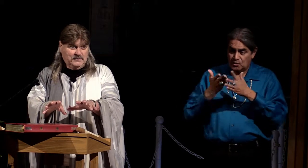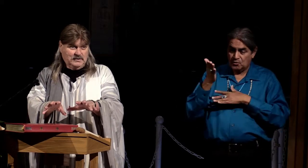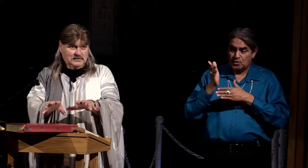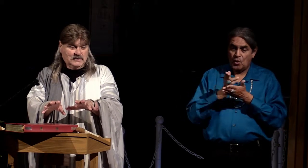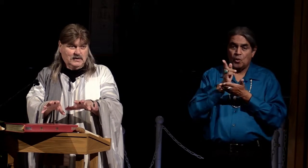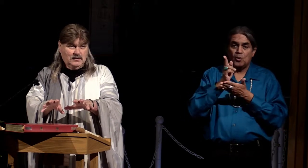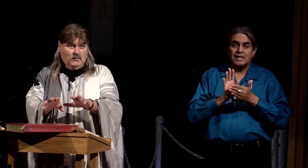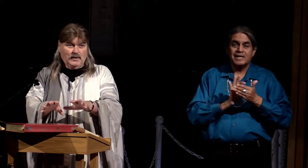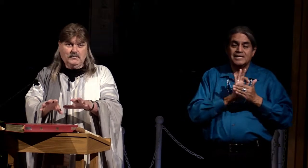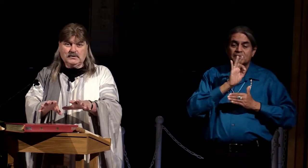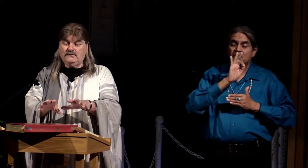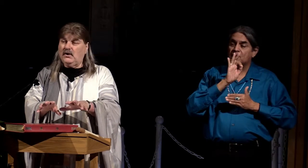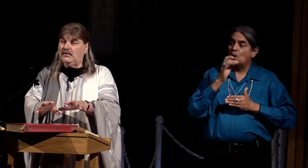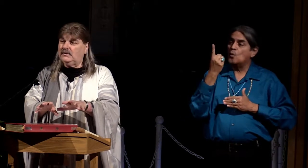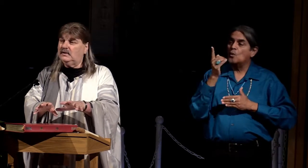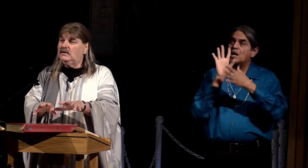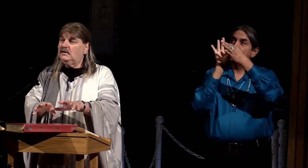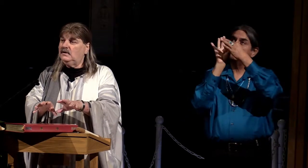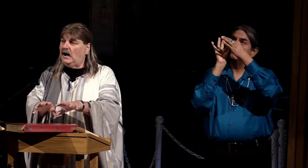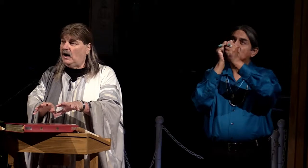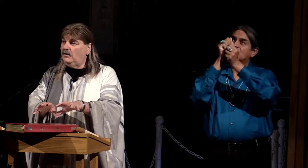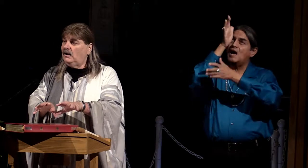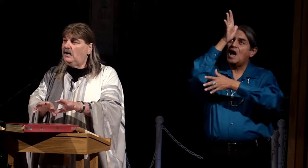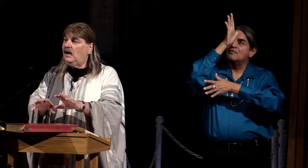Holy Spirit, one with the Father,